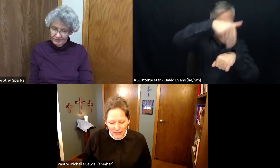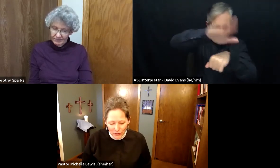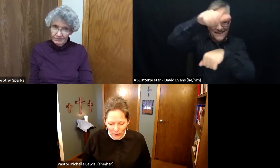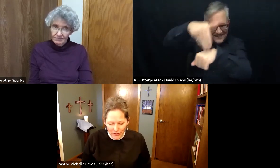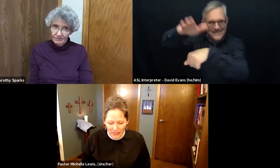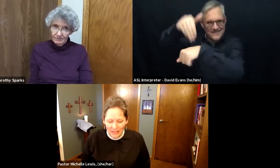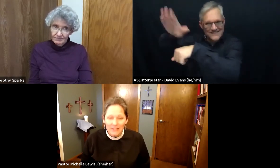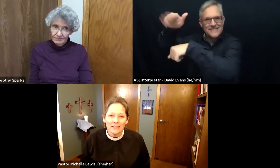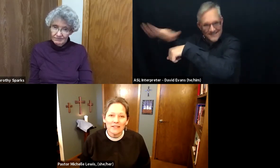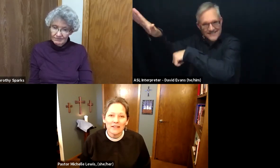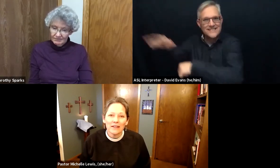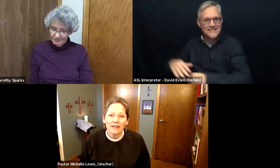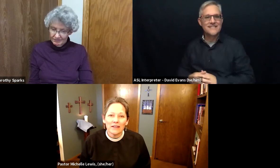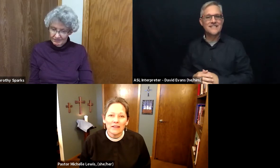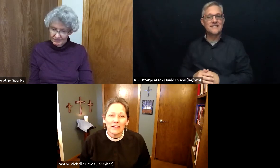So as you are sent,